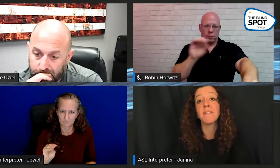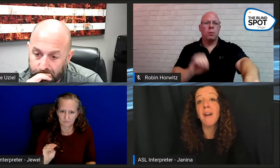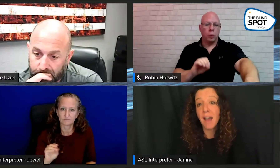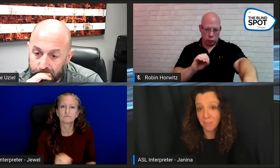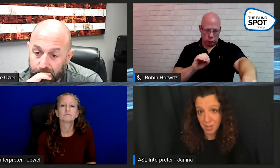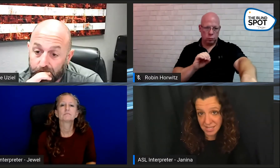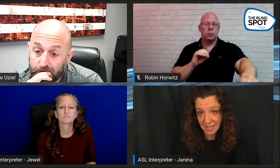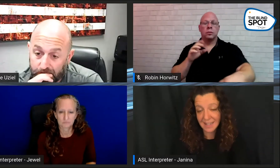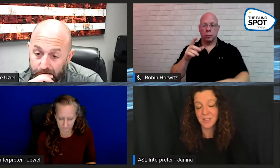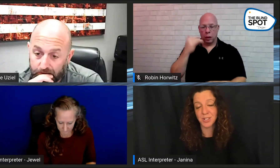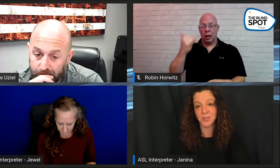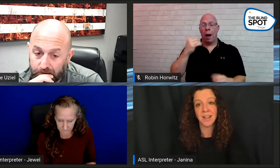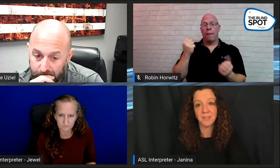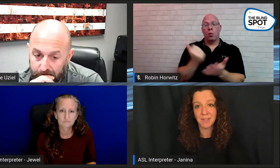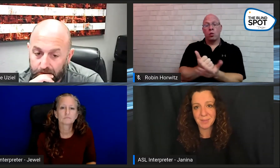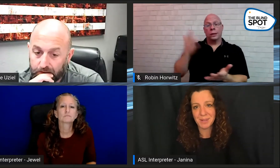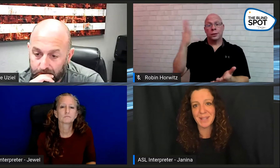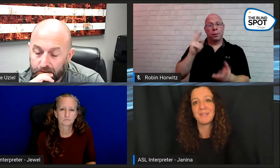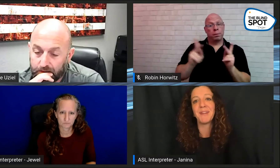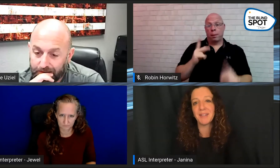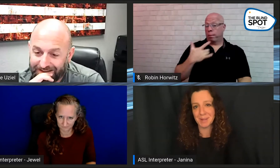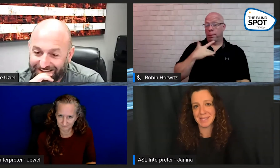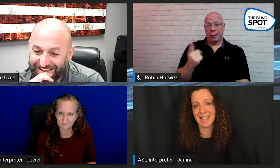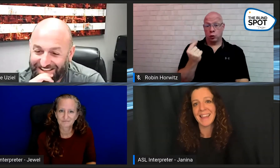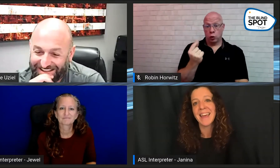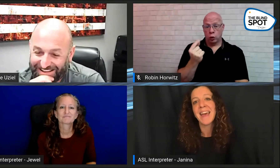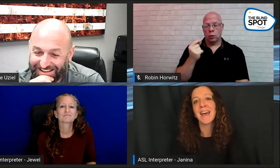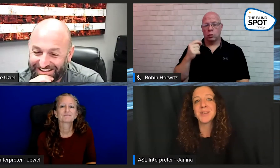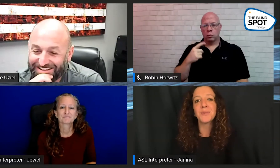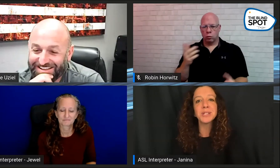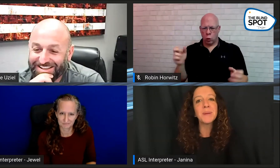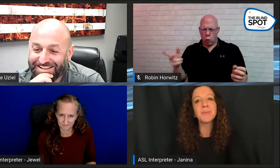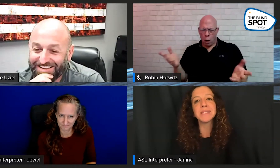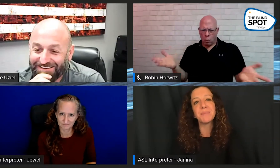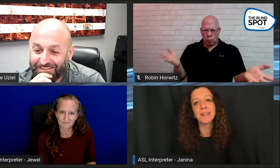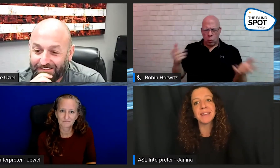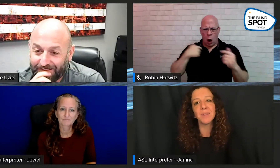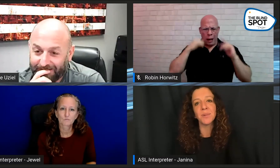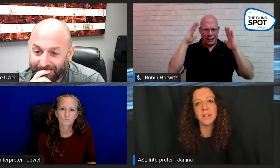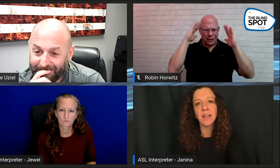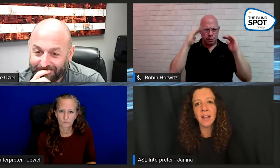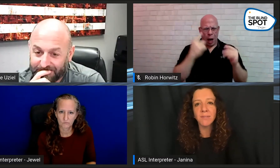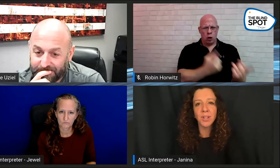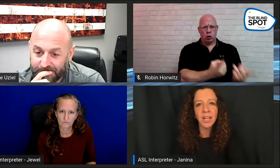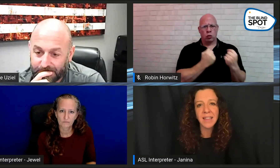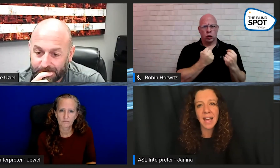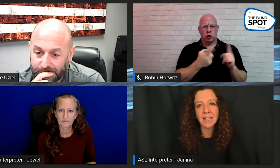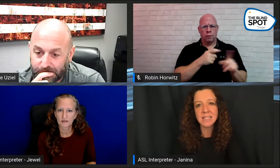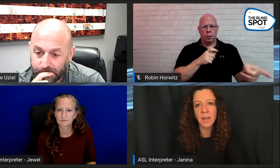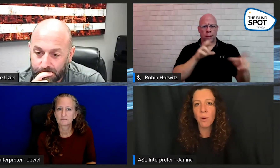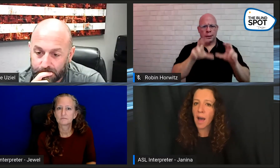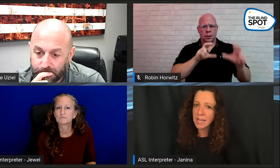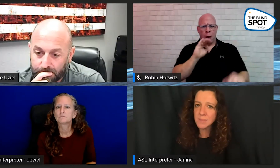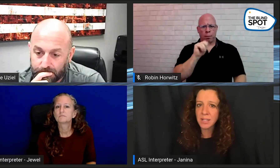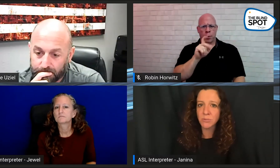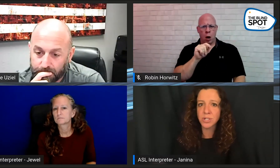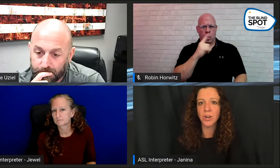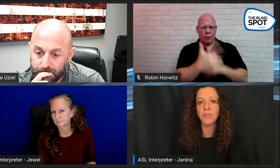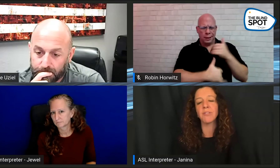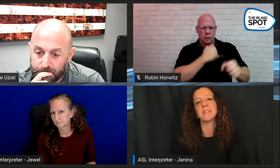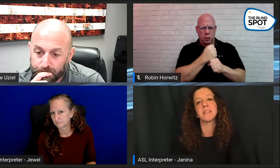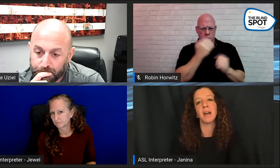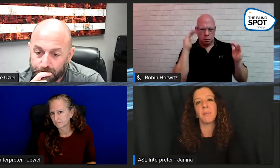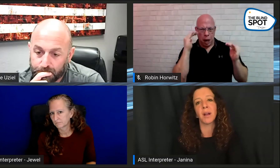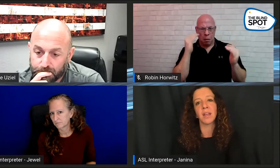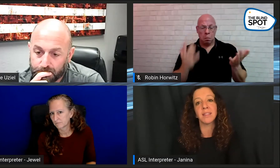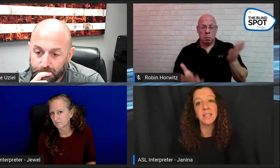I'm sorry, a 5% interest rate, not a 50%, 5%. And so rich people typically would kind of look at that and say, well, I expect a